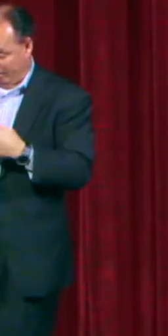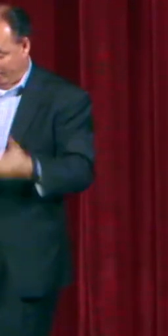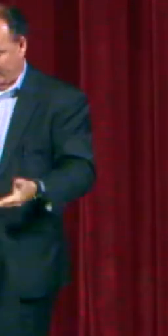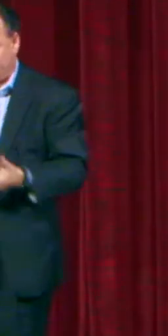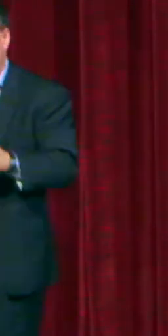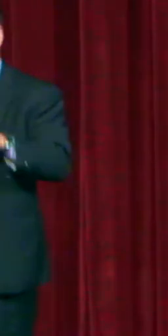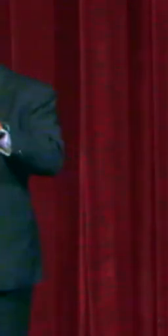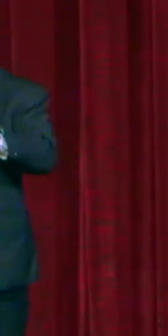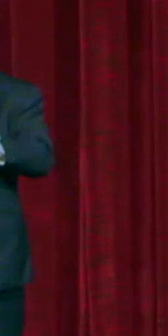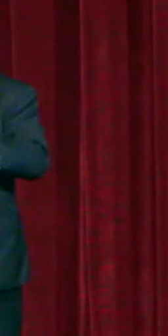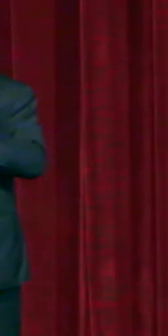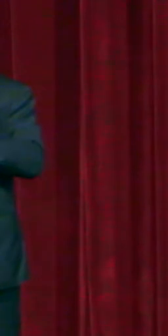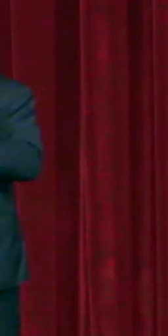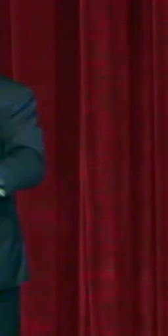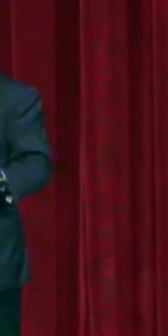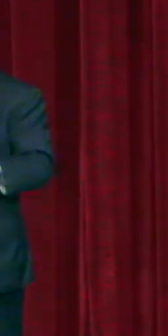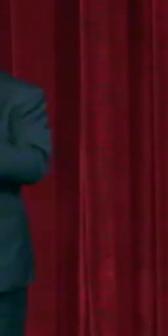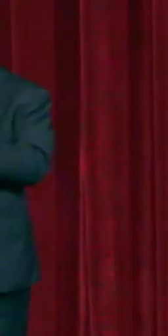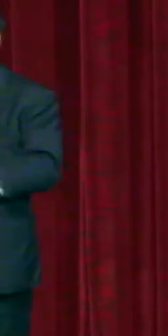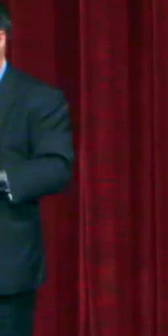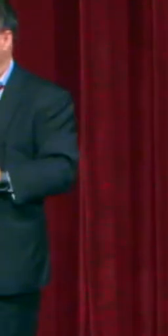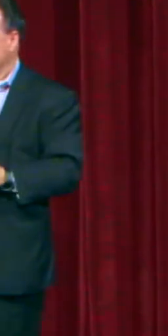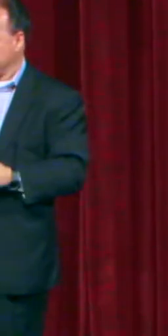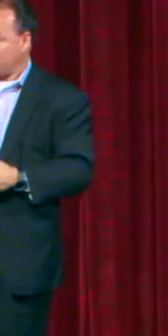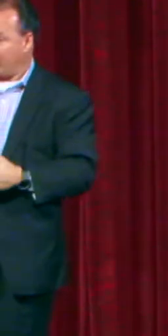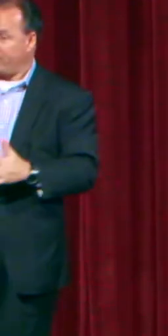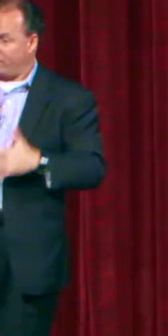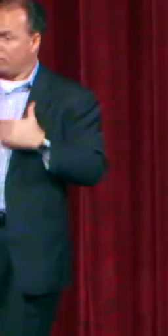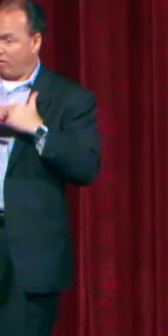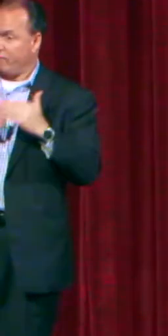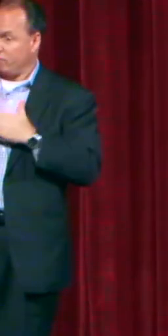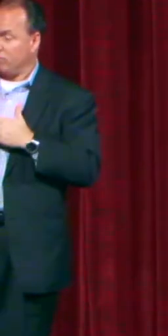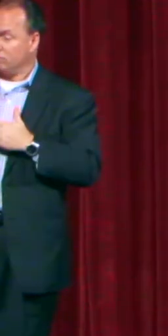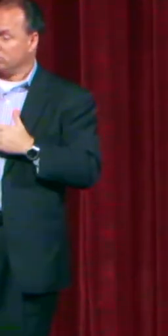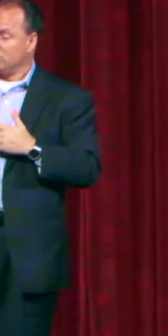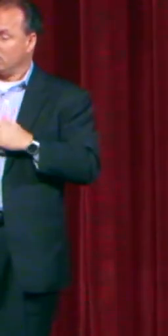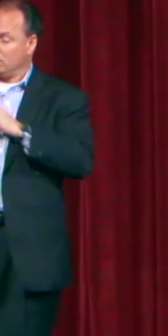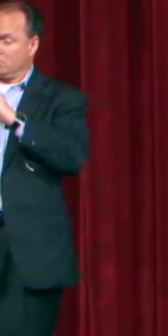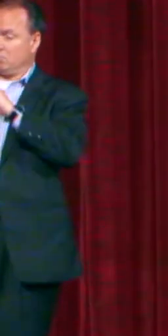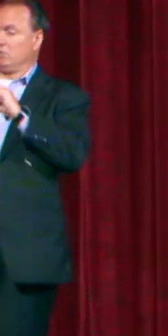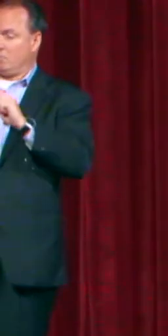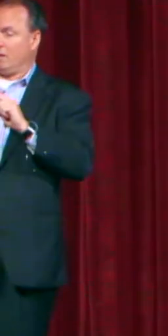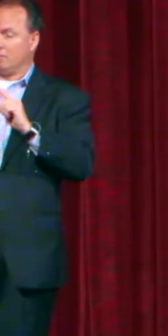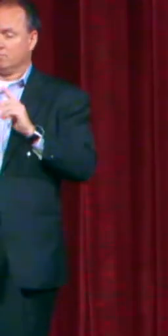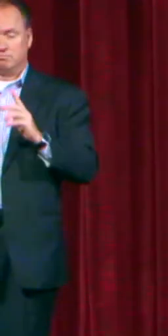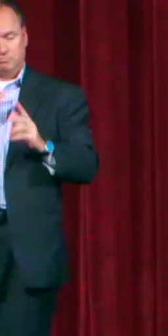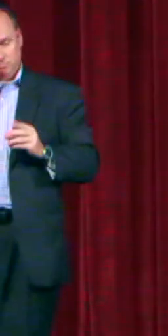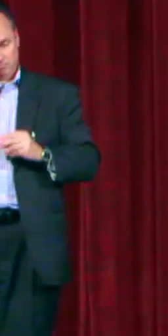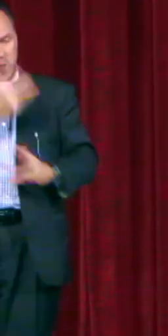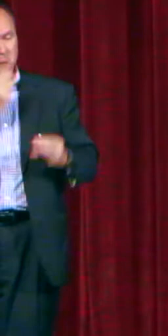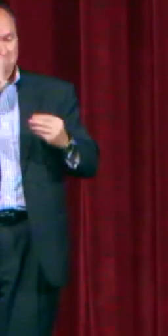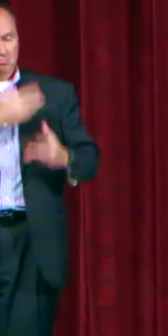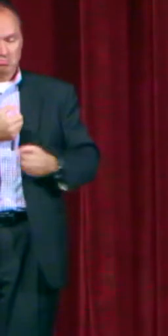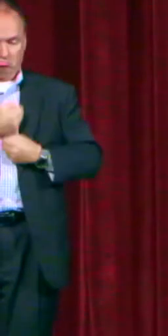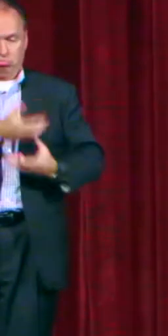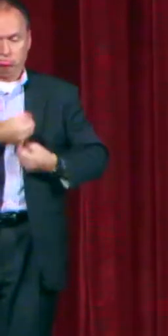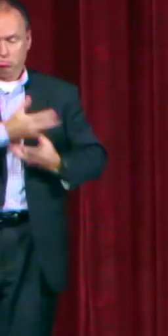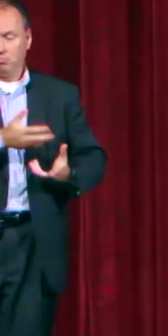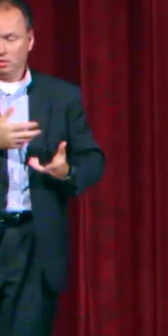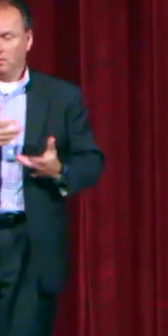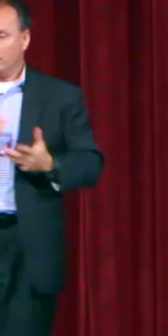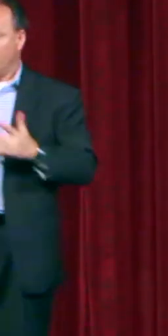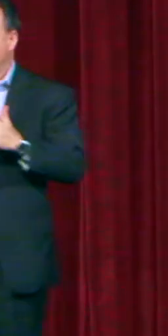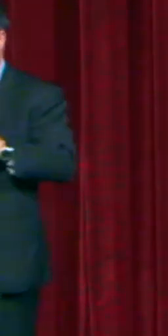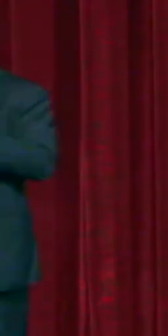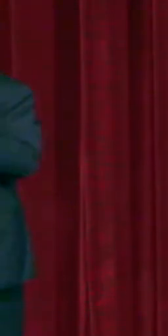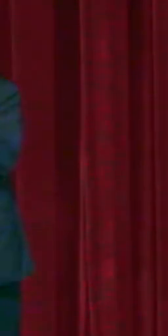here has been great. Students feel comfortable, I believe, coming to me. I've seen that they feel very comfortable